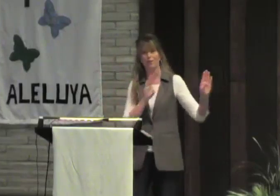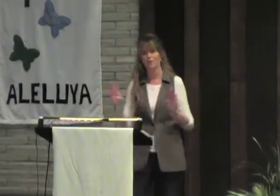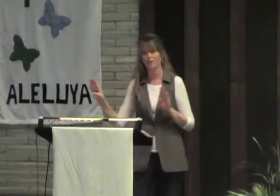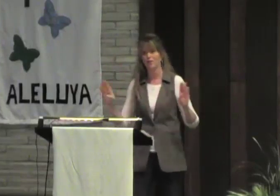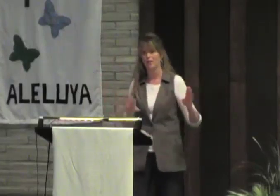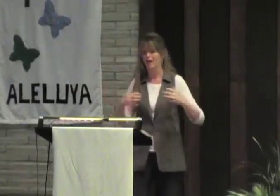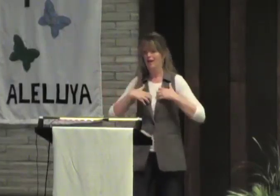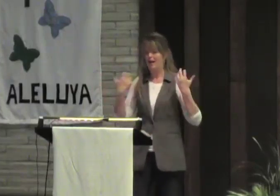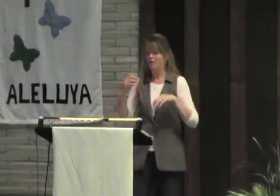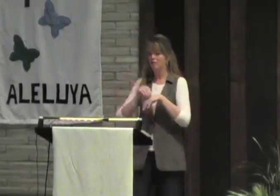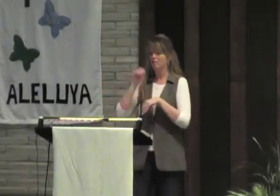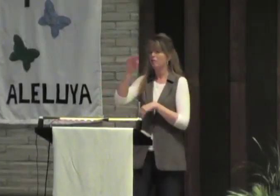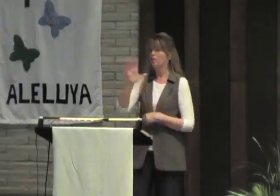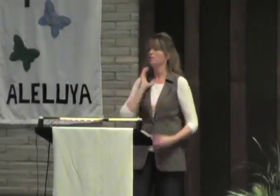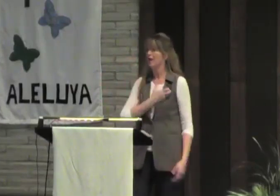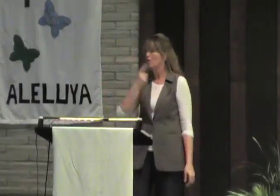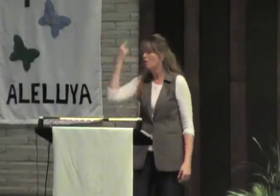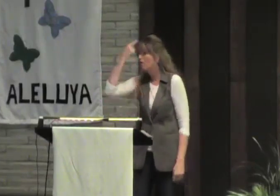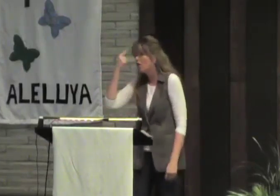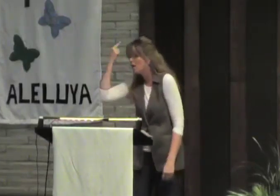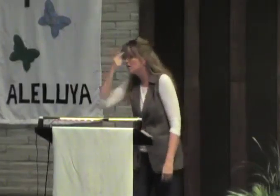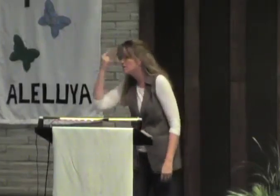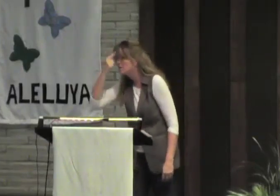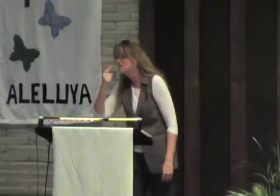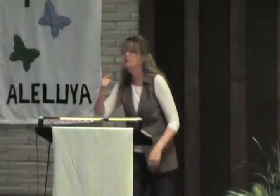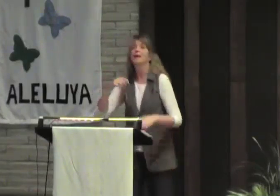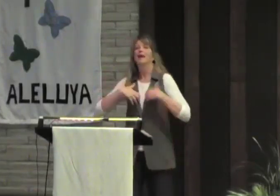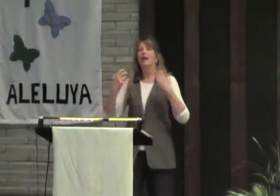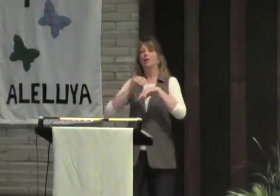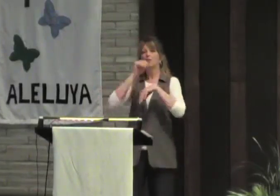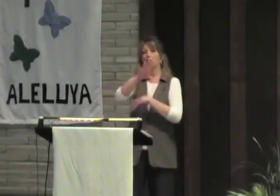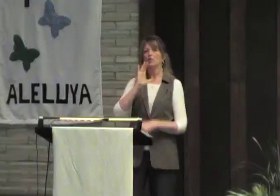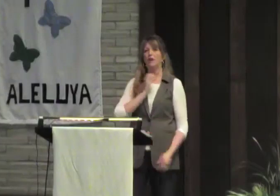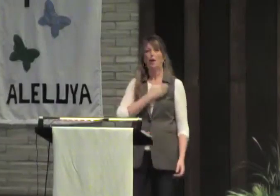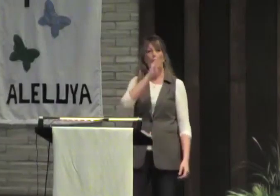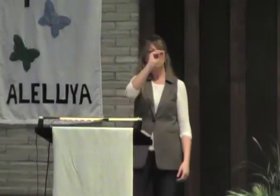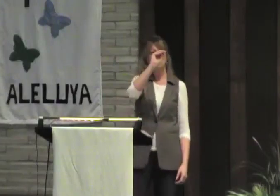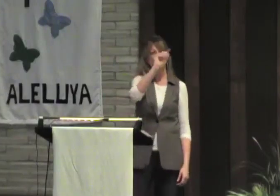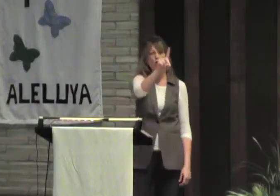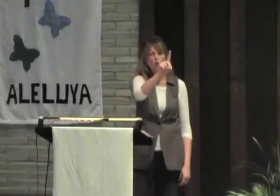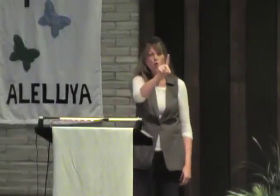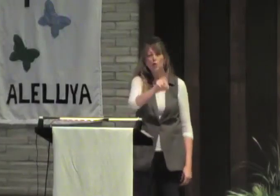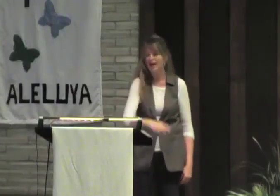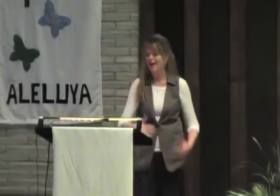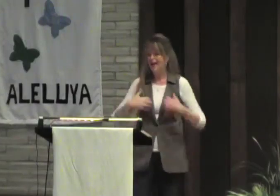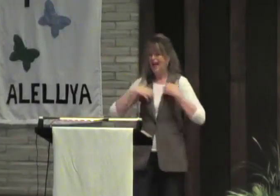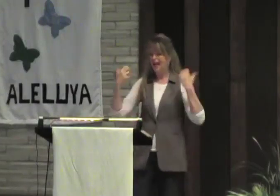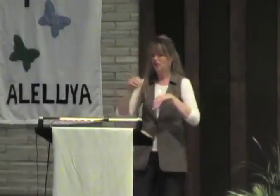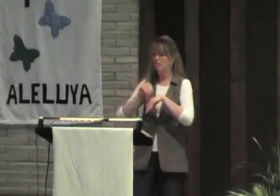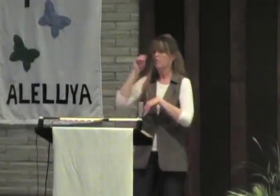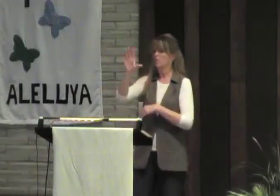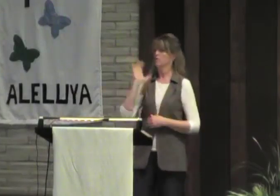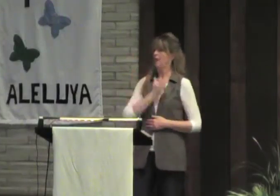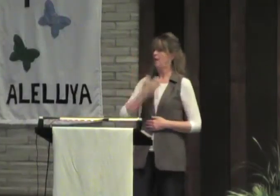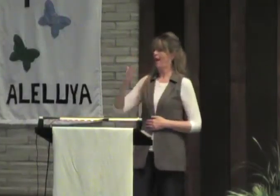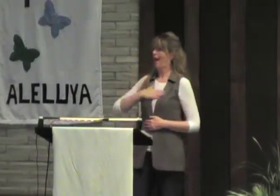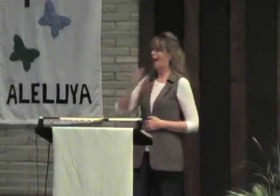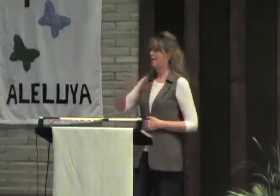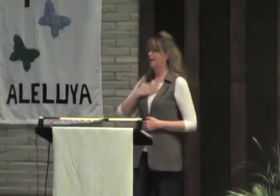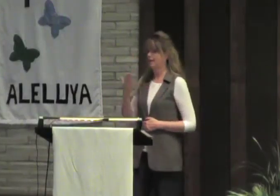our behavior. Anger influences our thoughts. Anger influences our mood. Anger influences